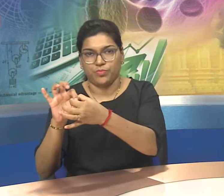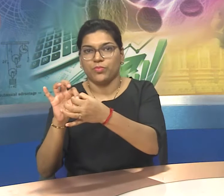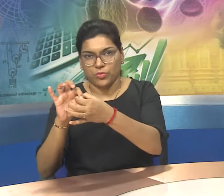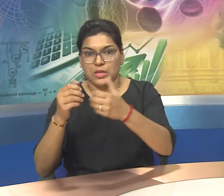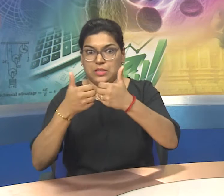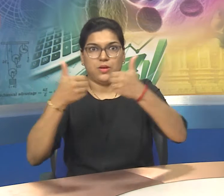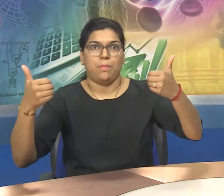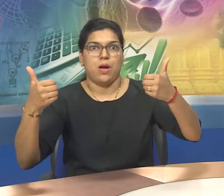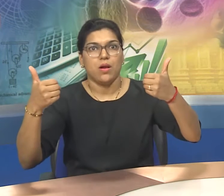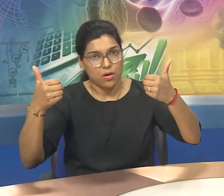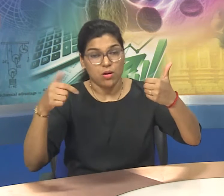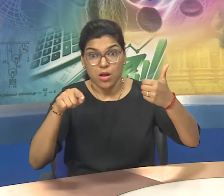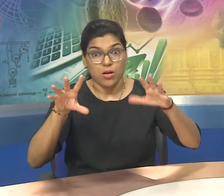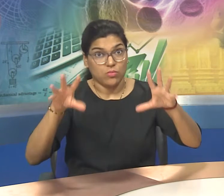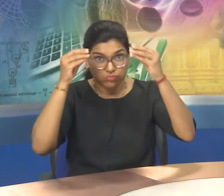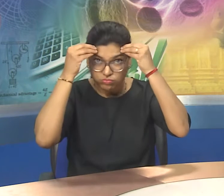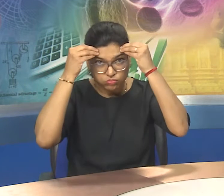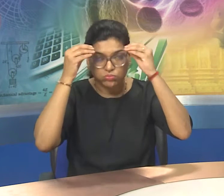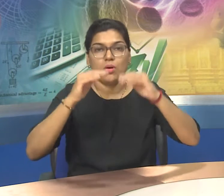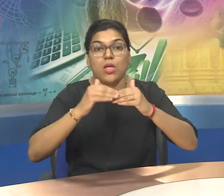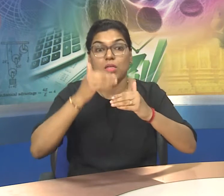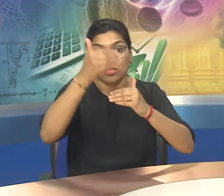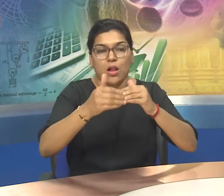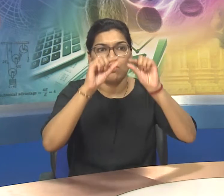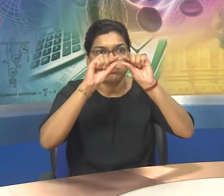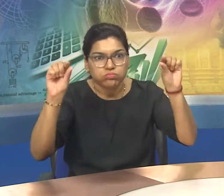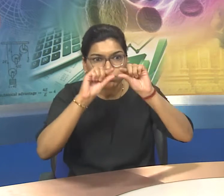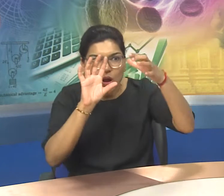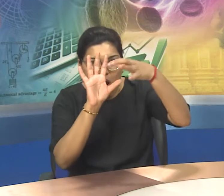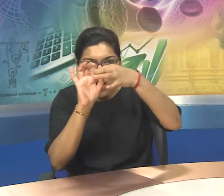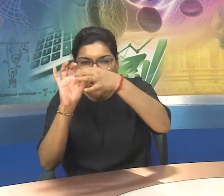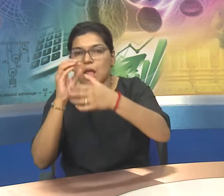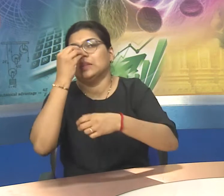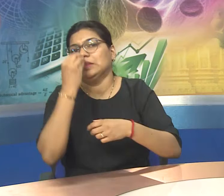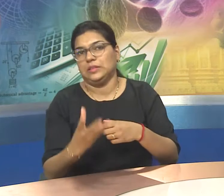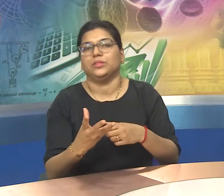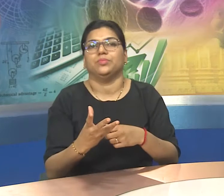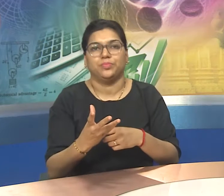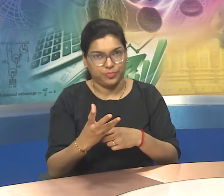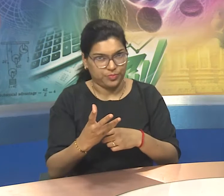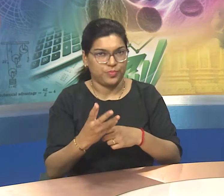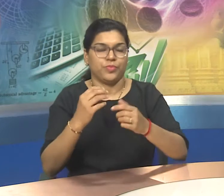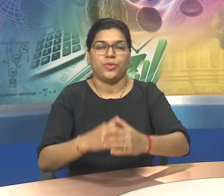So after learning has and have, we can easily understand the use of past present.